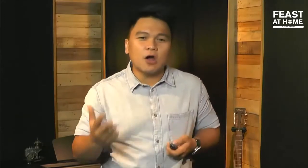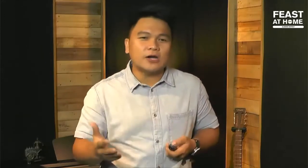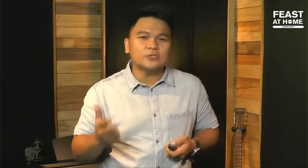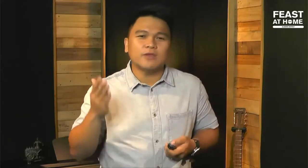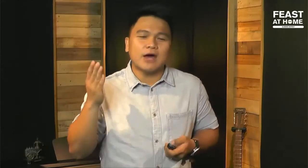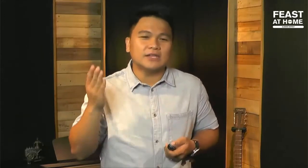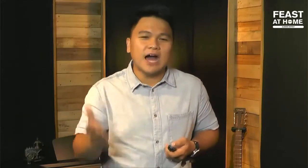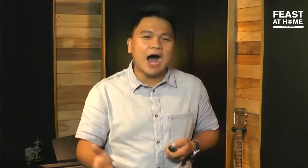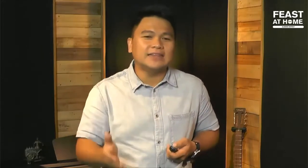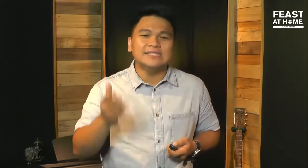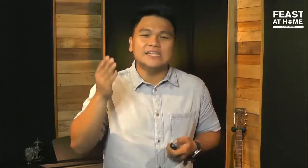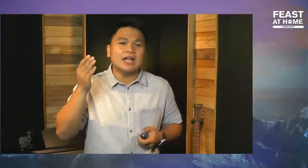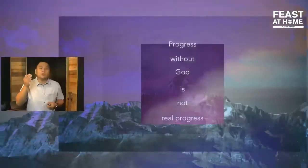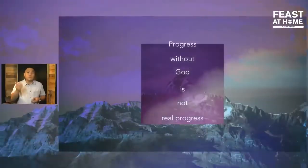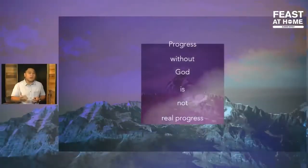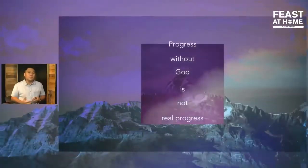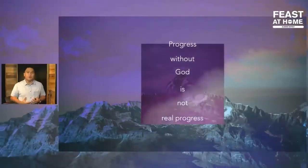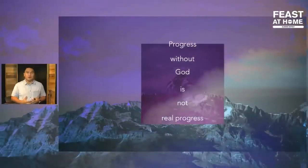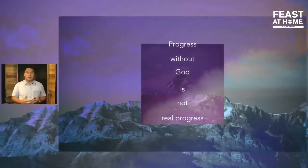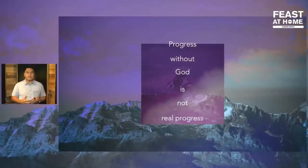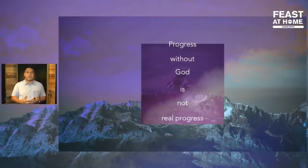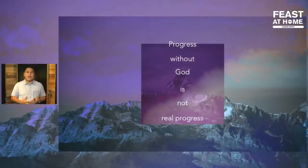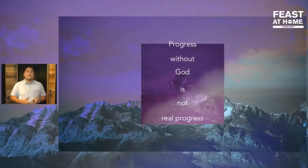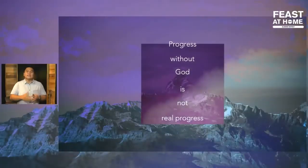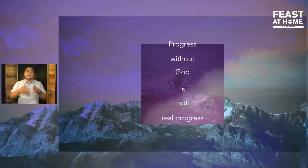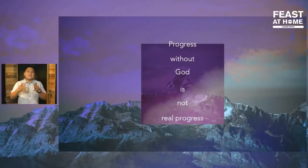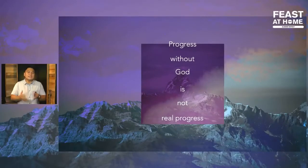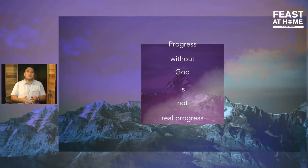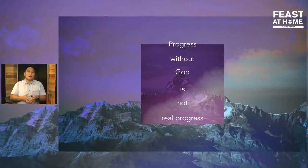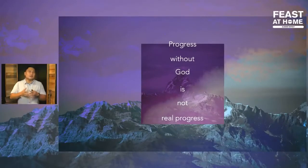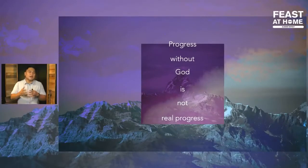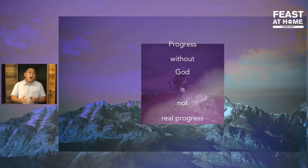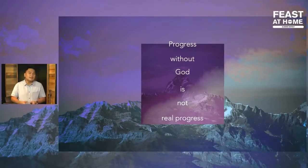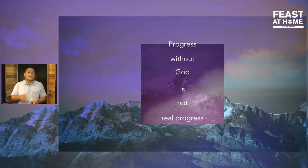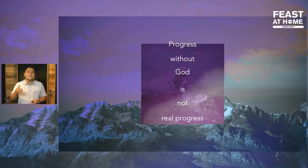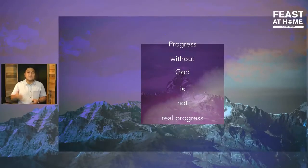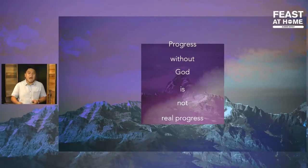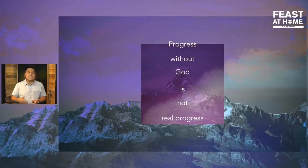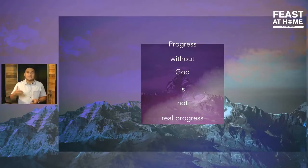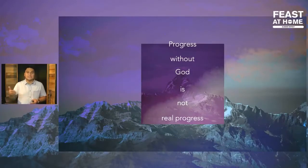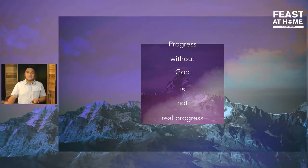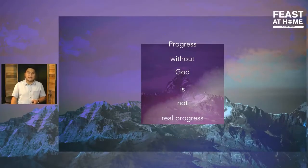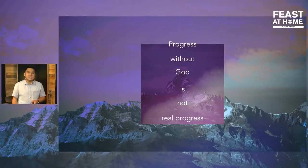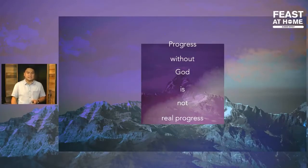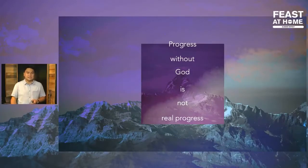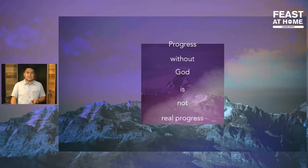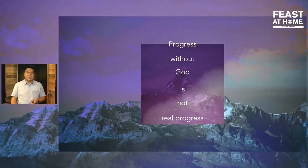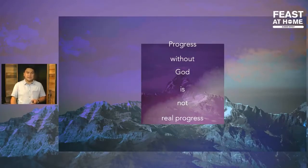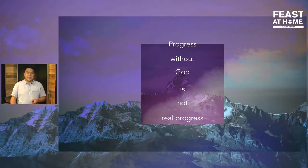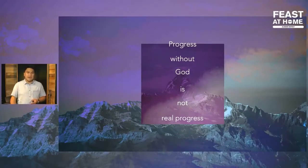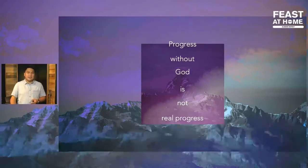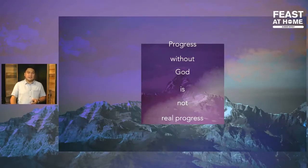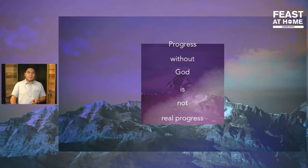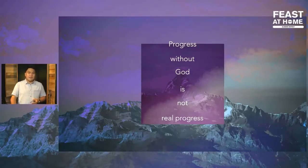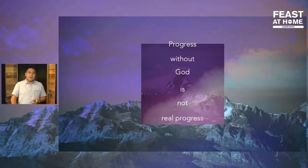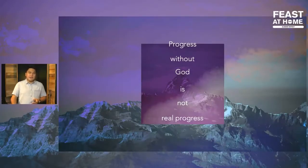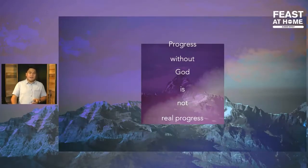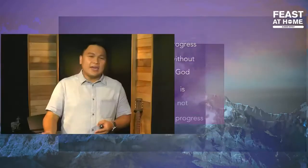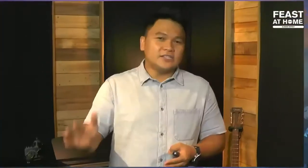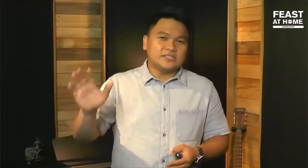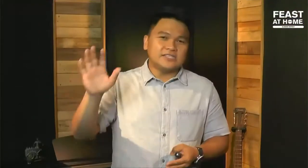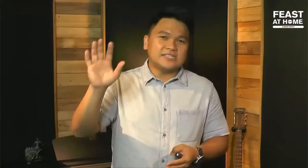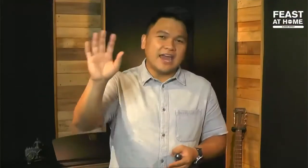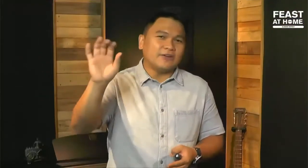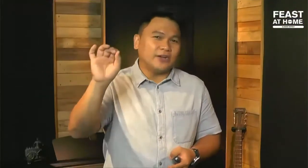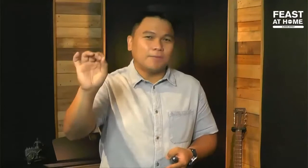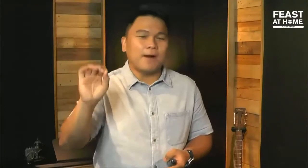this, progress without God is not real progress. Success without God is not success. And